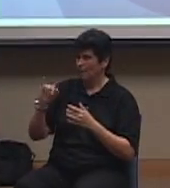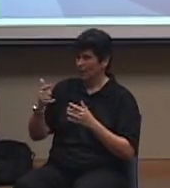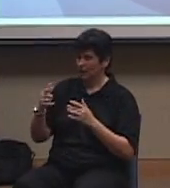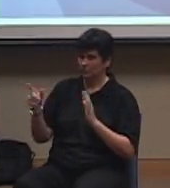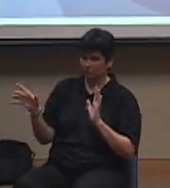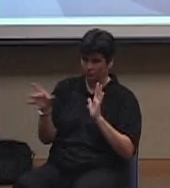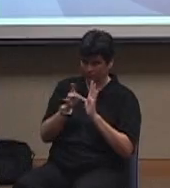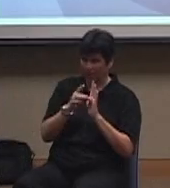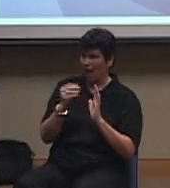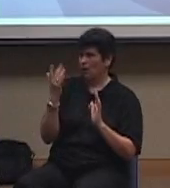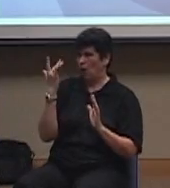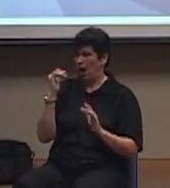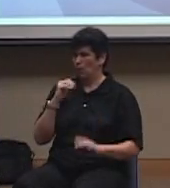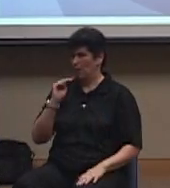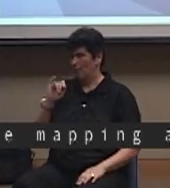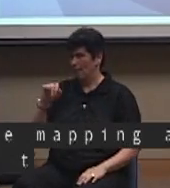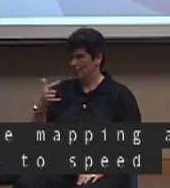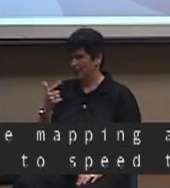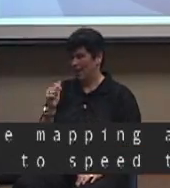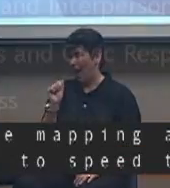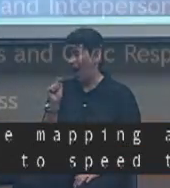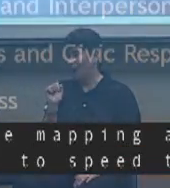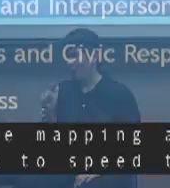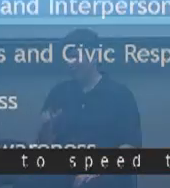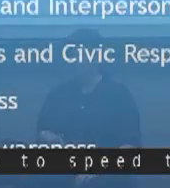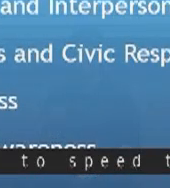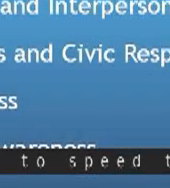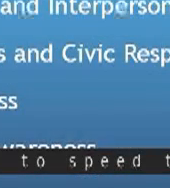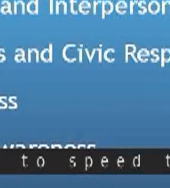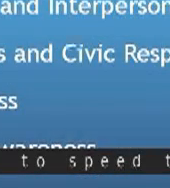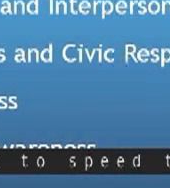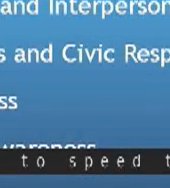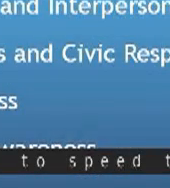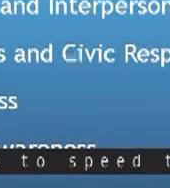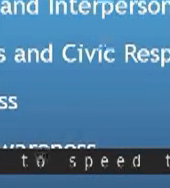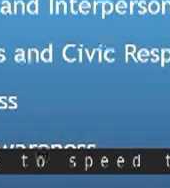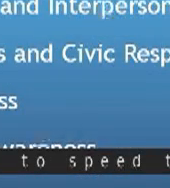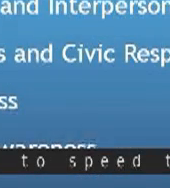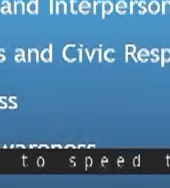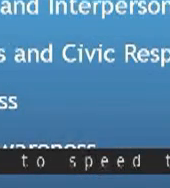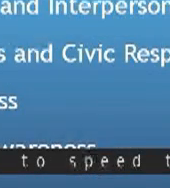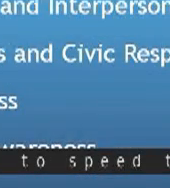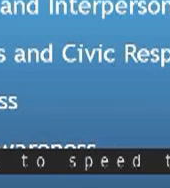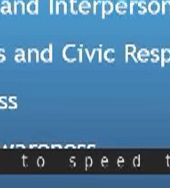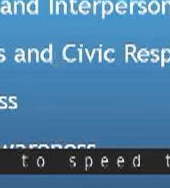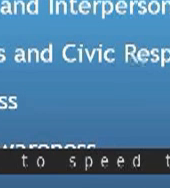we're mapping at all. So I'm going to just speed through this.